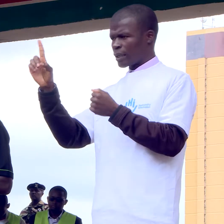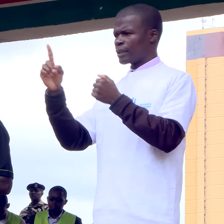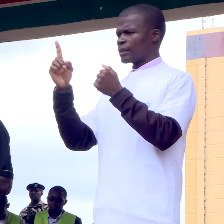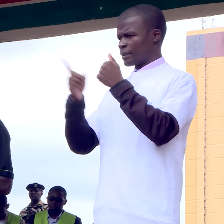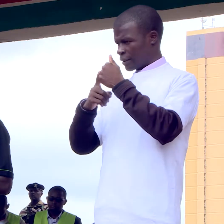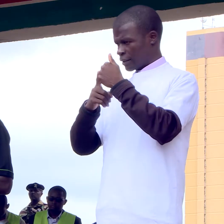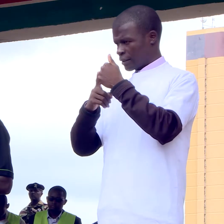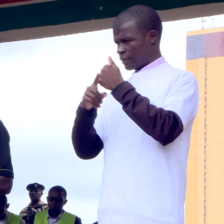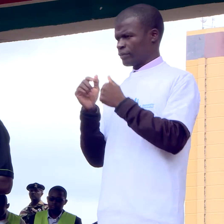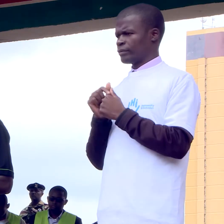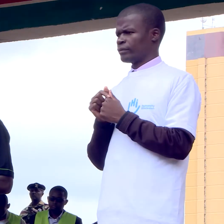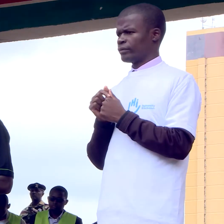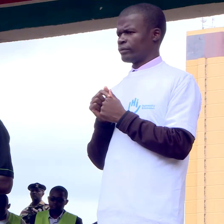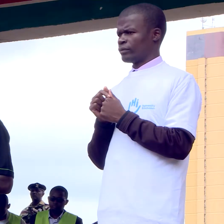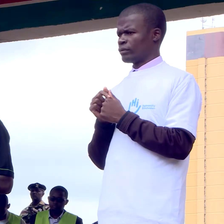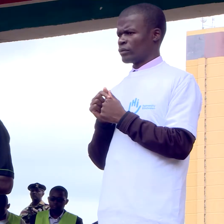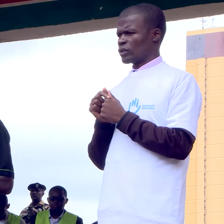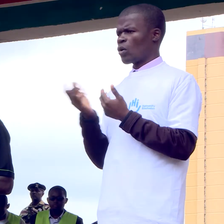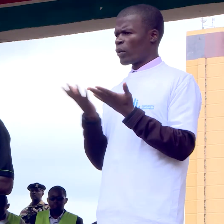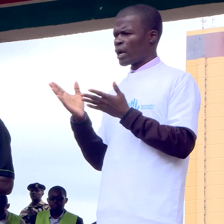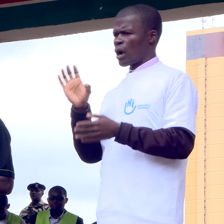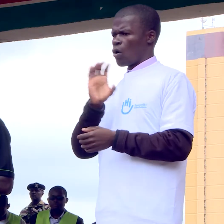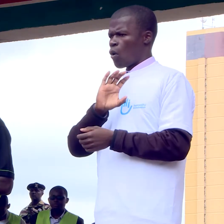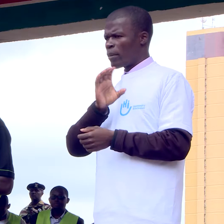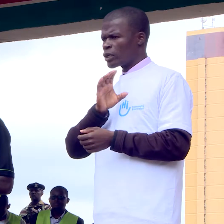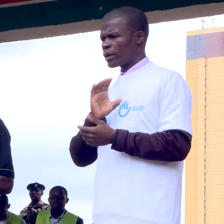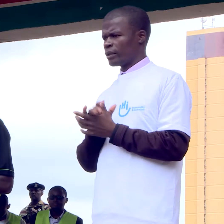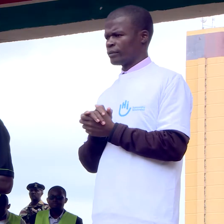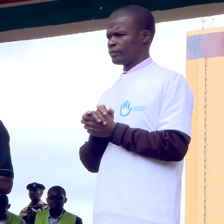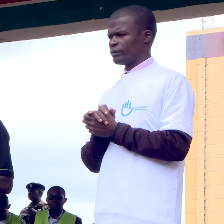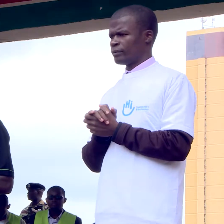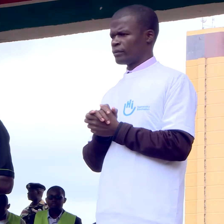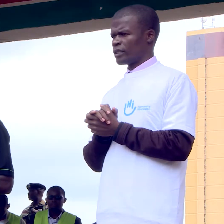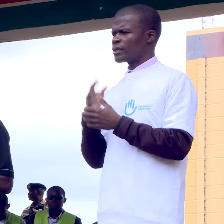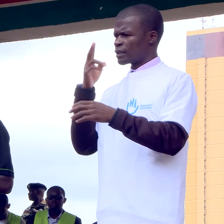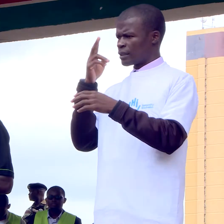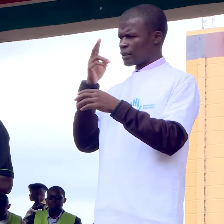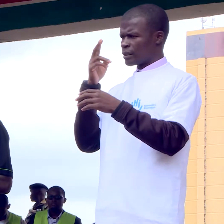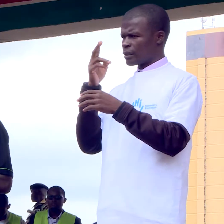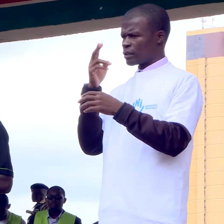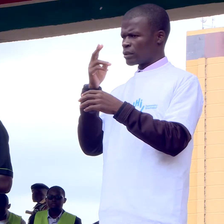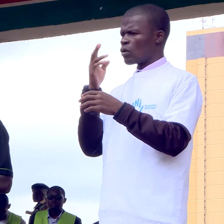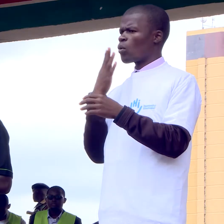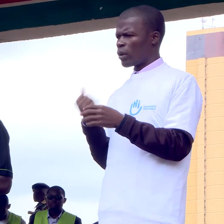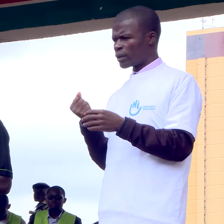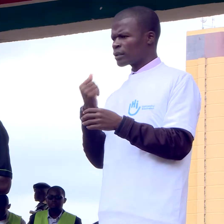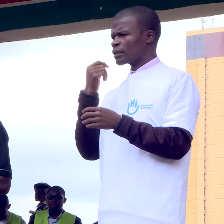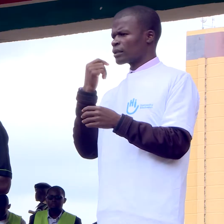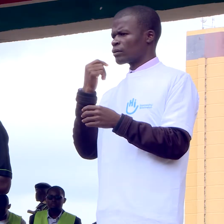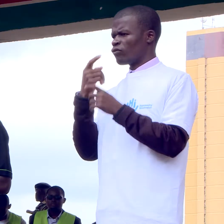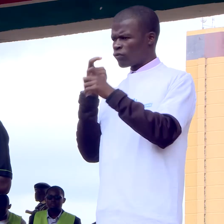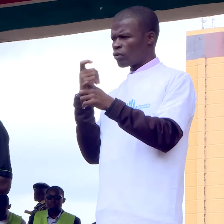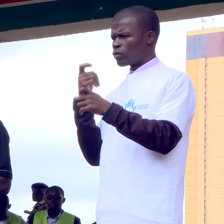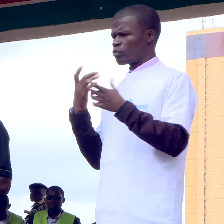290 constituencies, where the Commission addressed the concerns and inquiries made by Wananchi on its